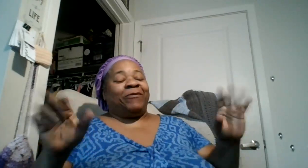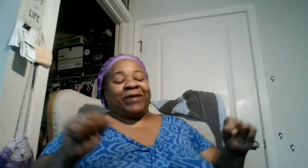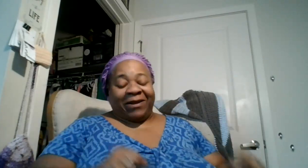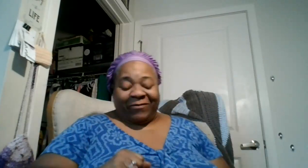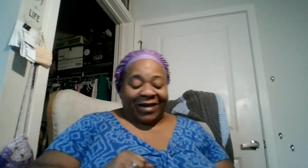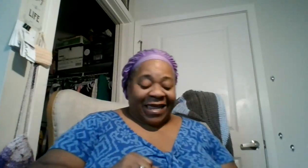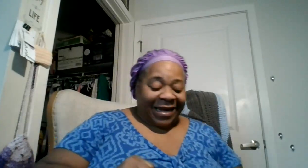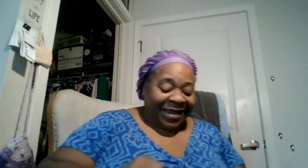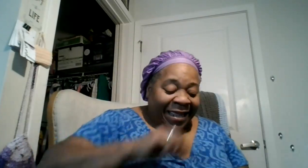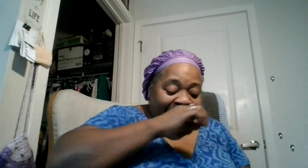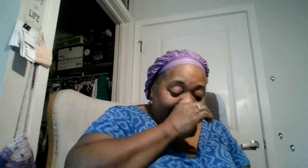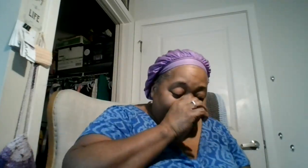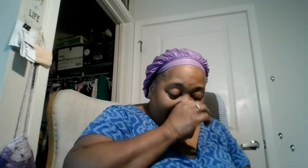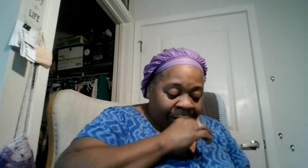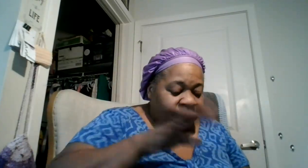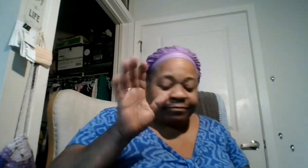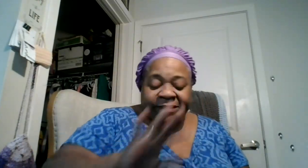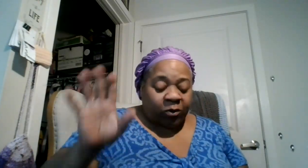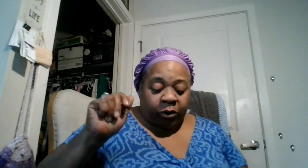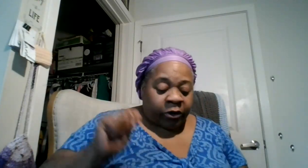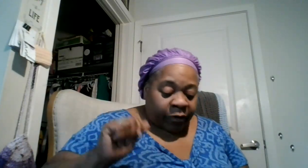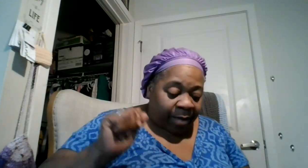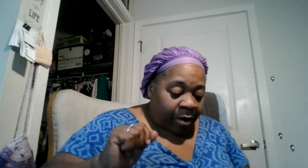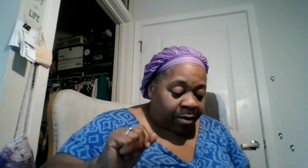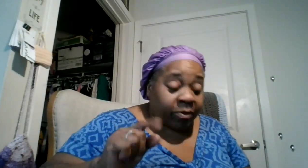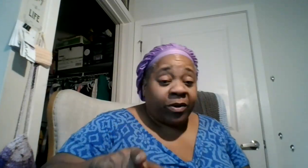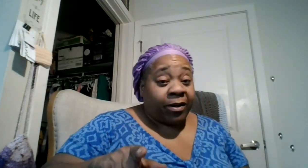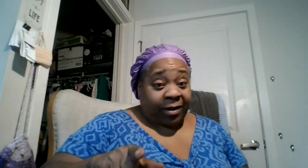Create and Relate. Still working on that part, but we're going to get it.